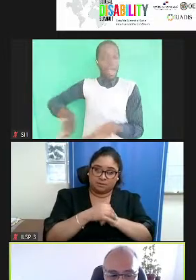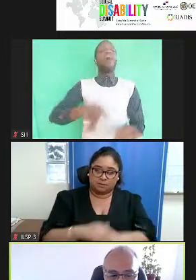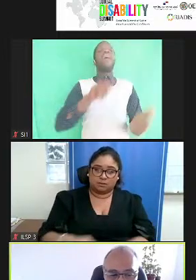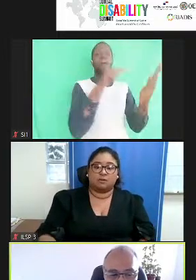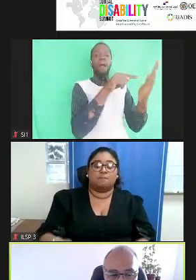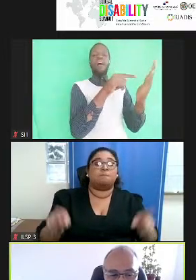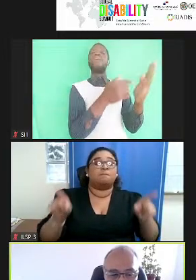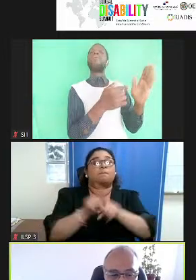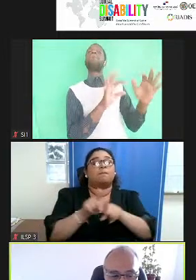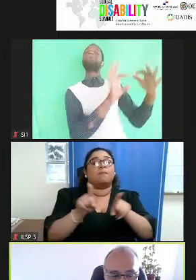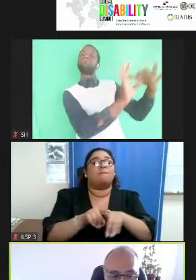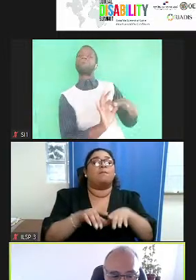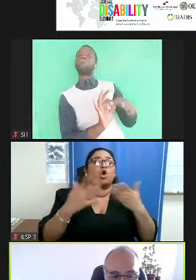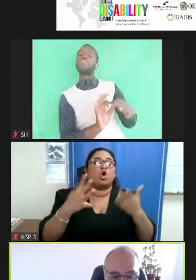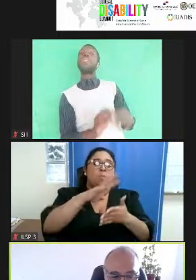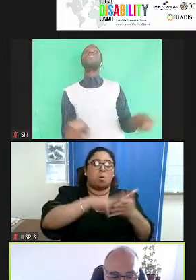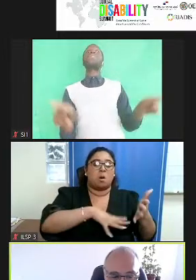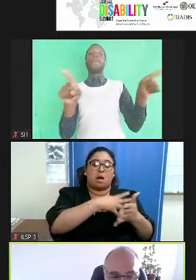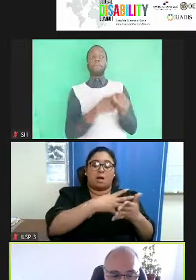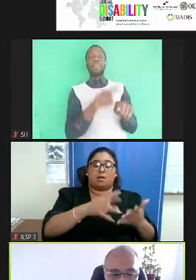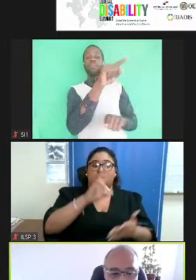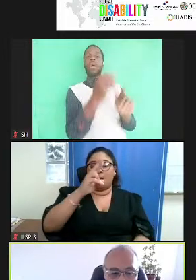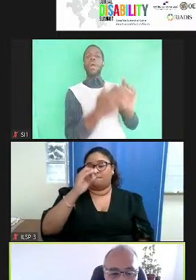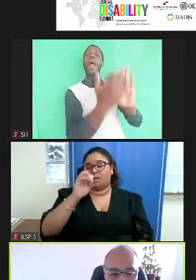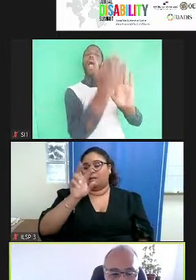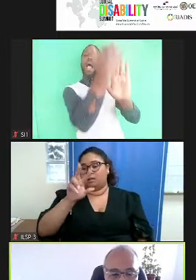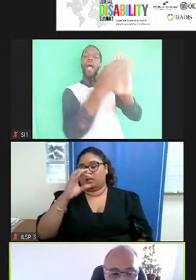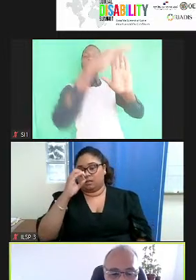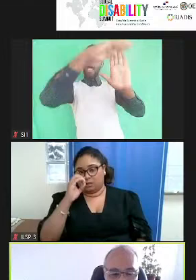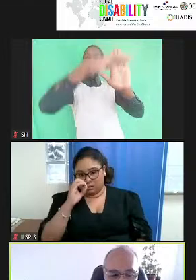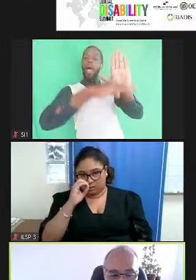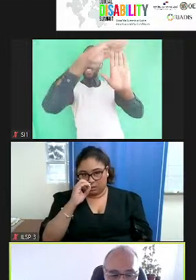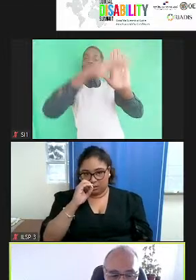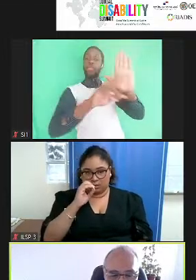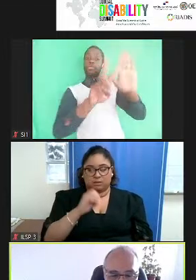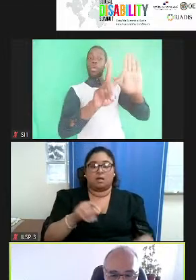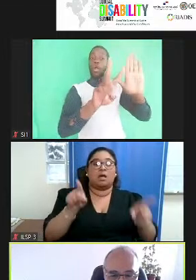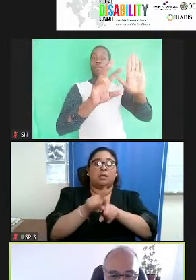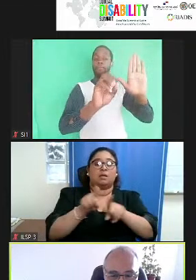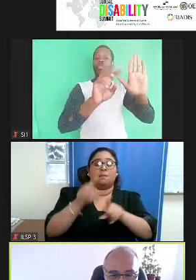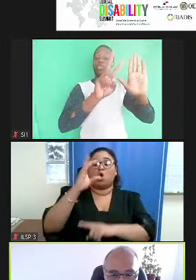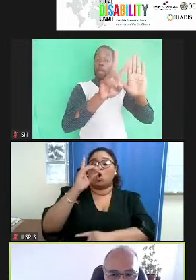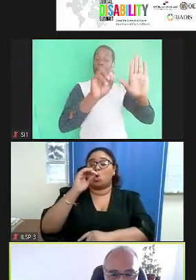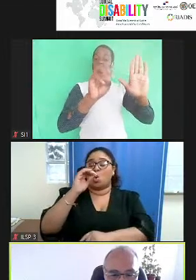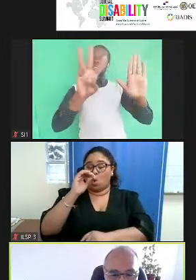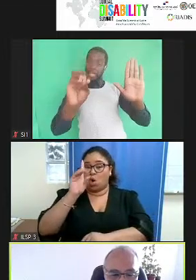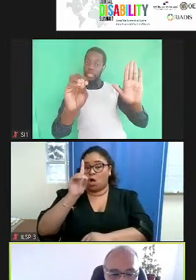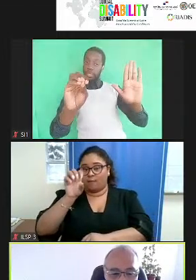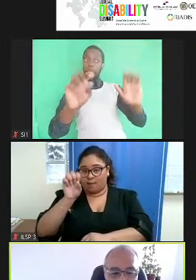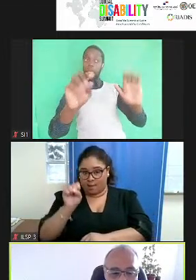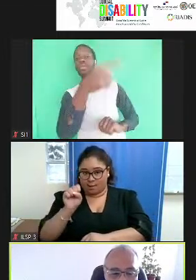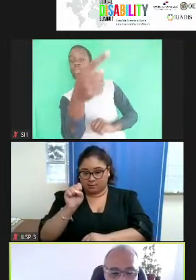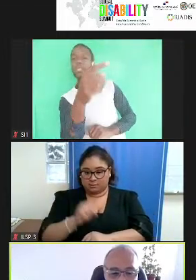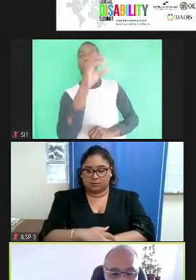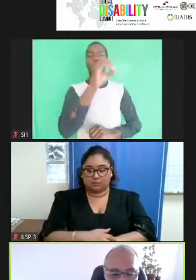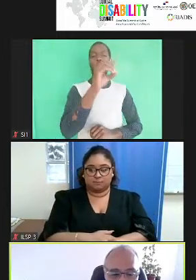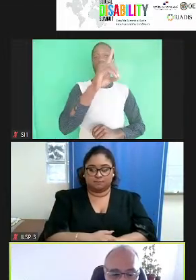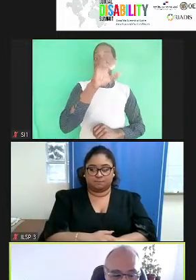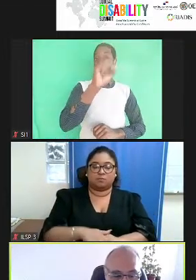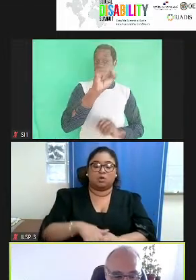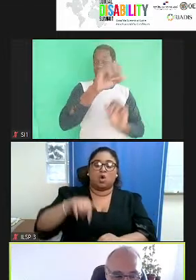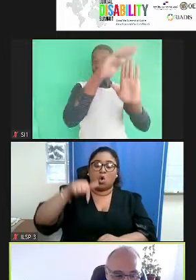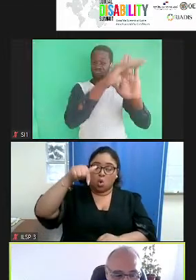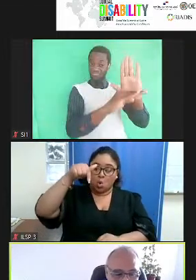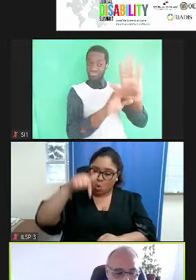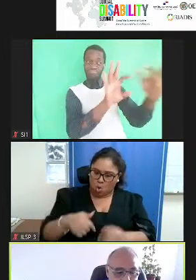the elimination of all forms of discrimination against persons with disabilities as well as the 2030 agenda of